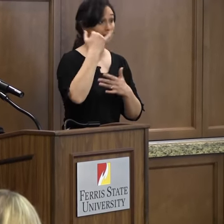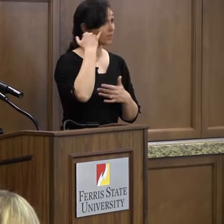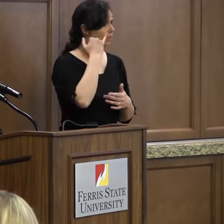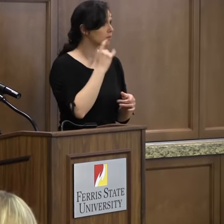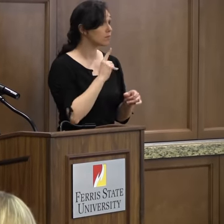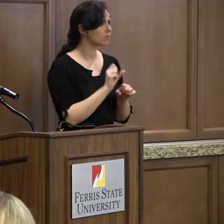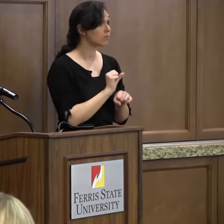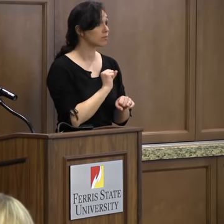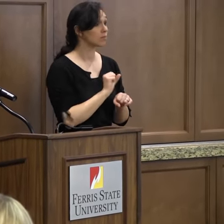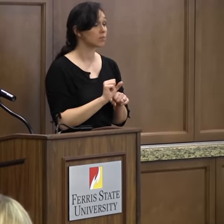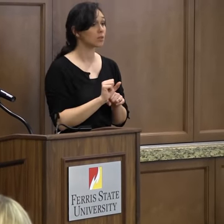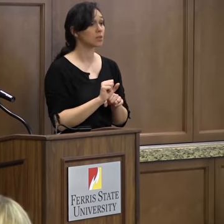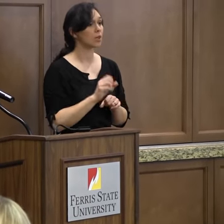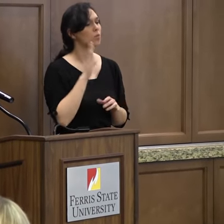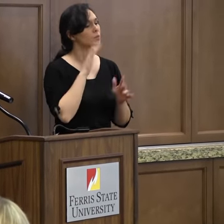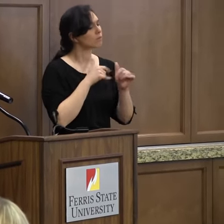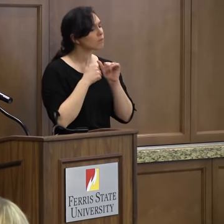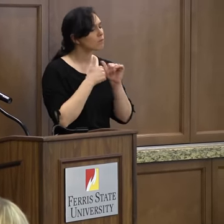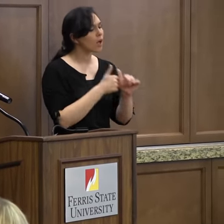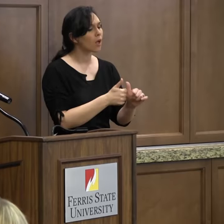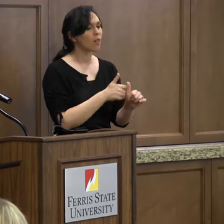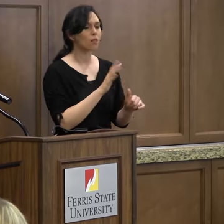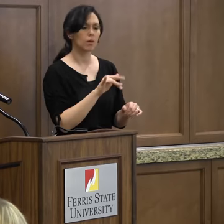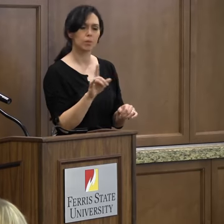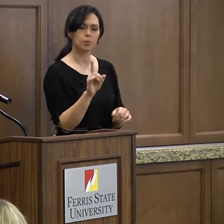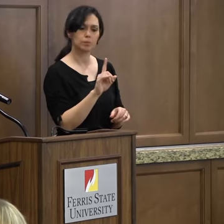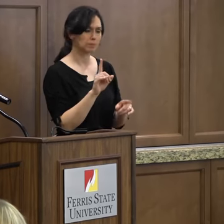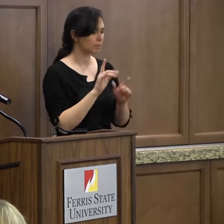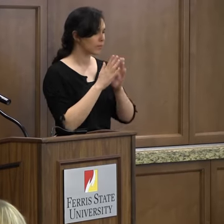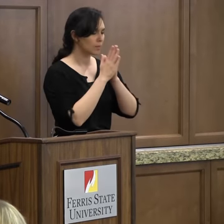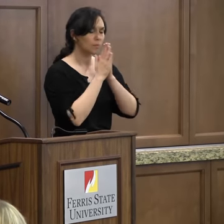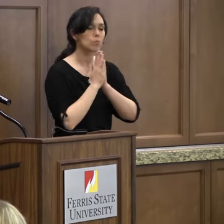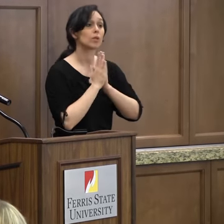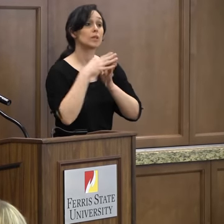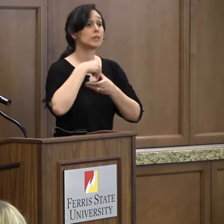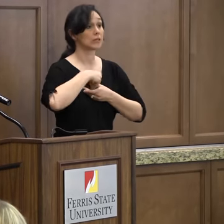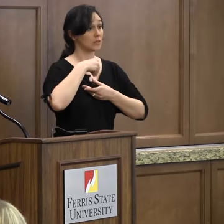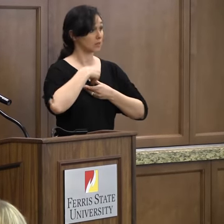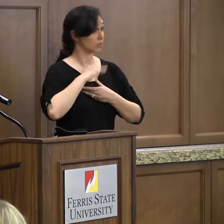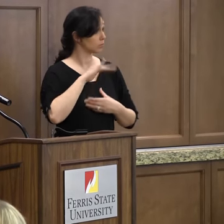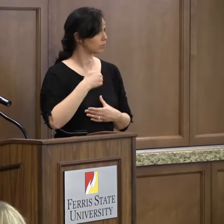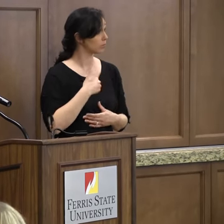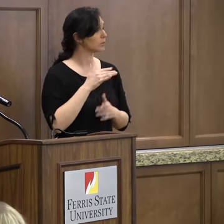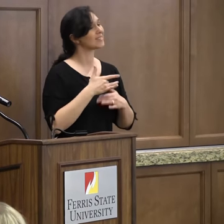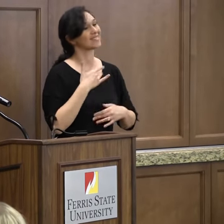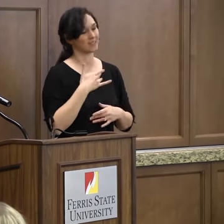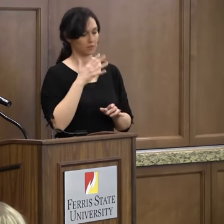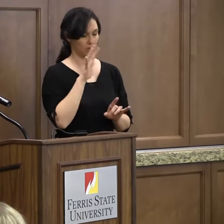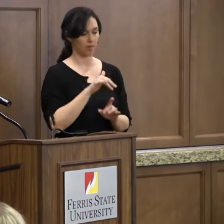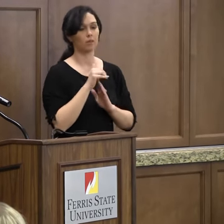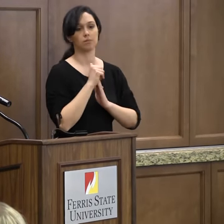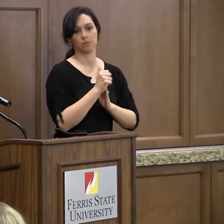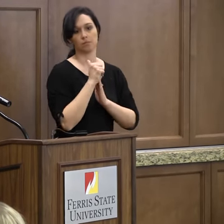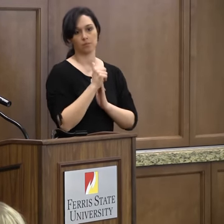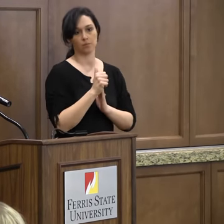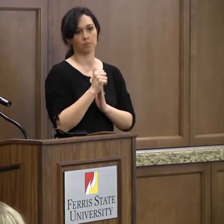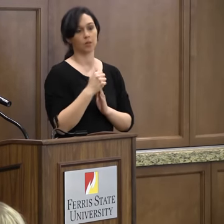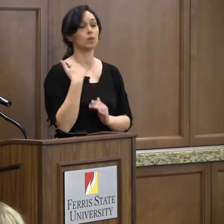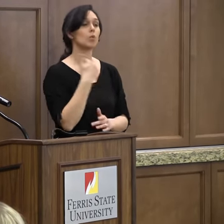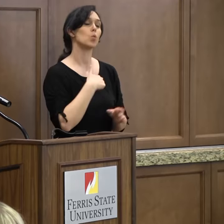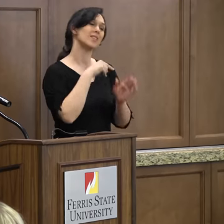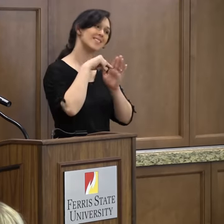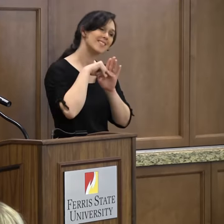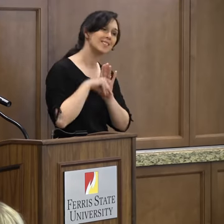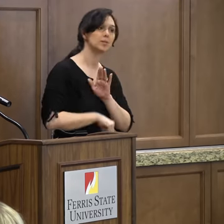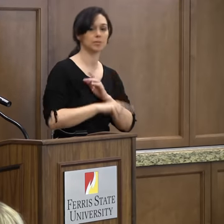let us trace its movement and pray that our inner being may be sensitive to its guidance, for we are